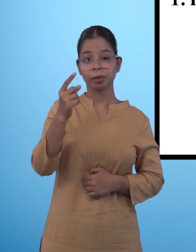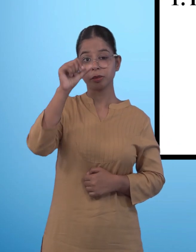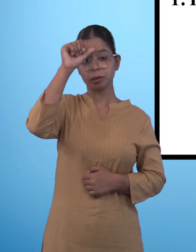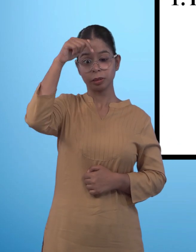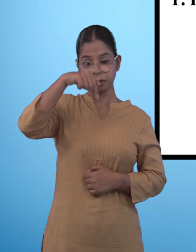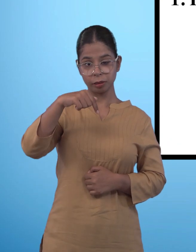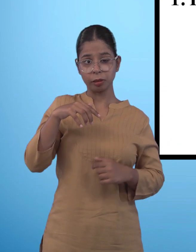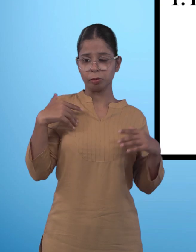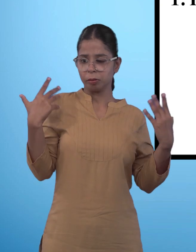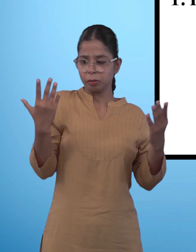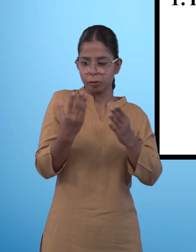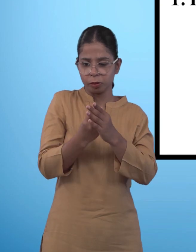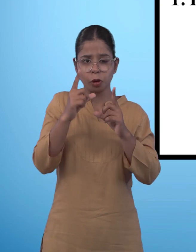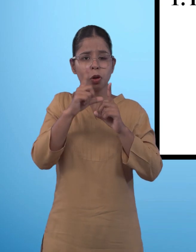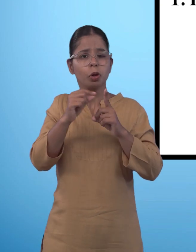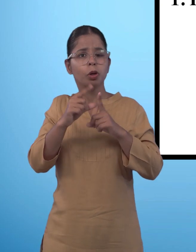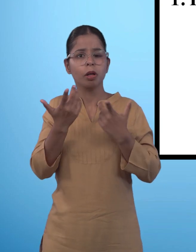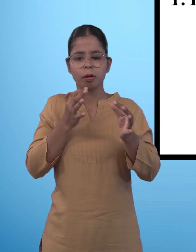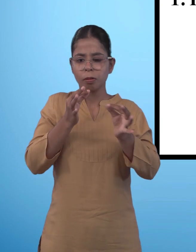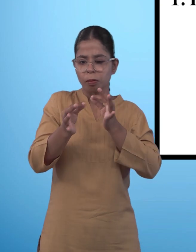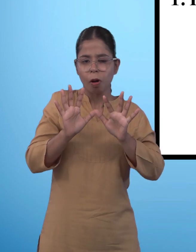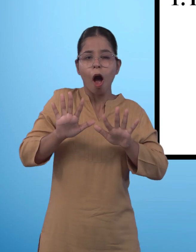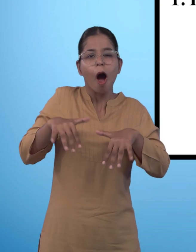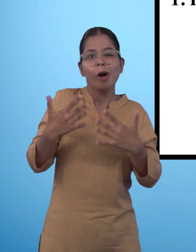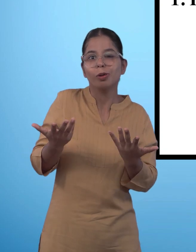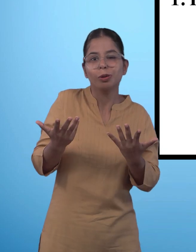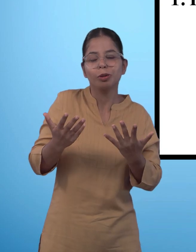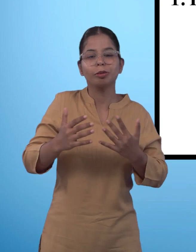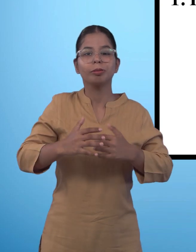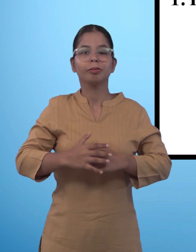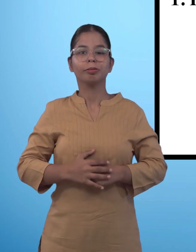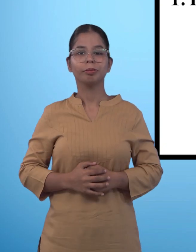1. How do we define India?